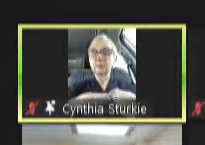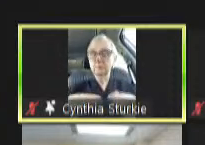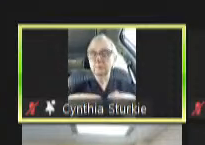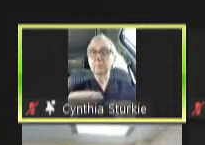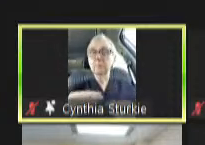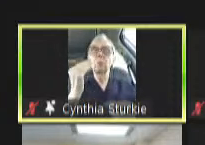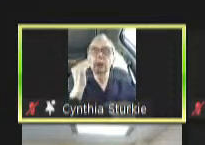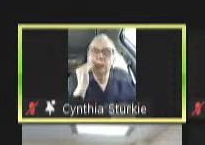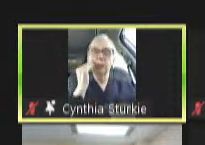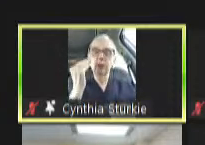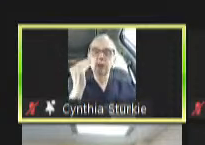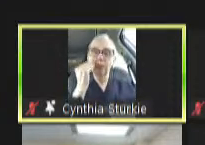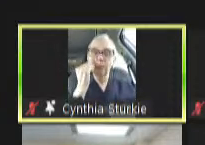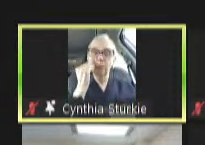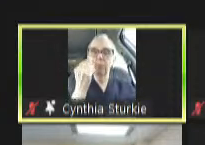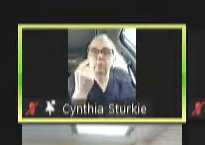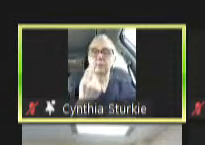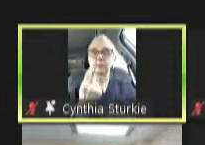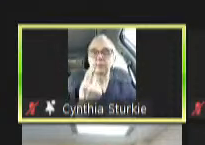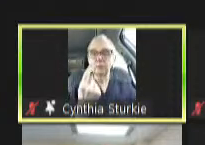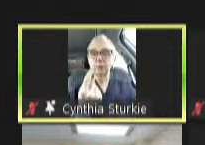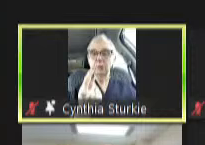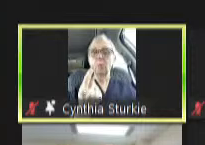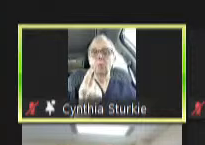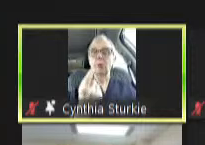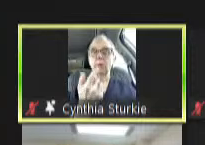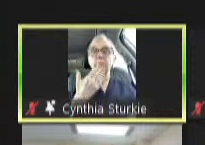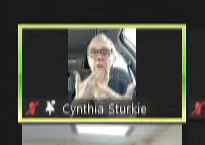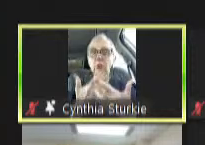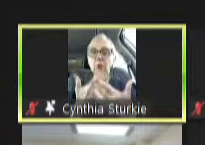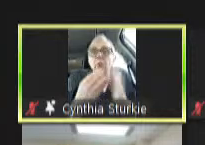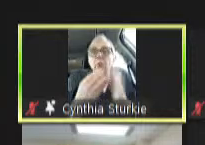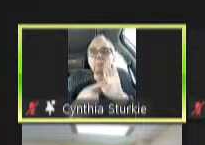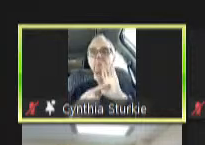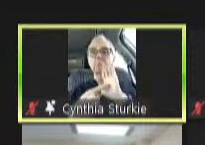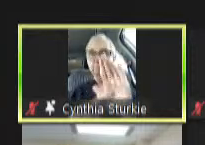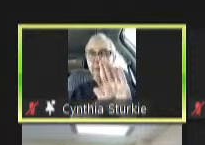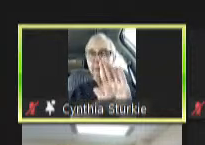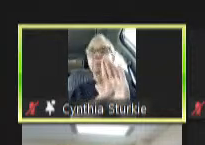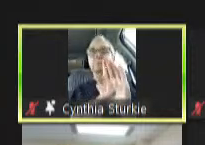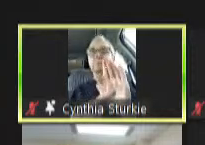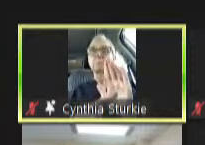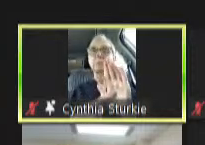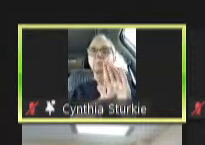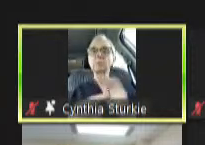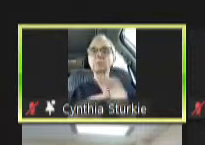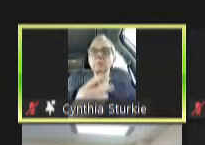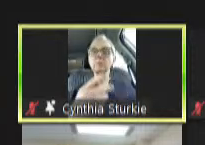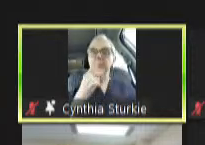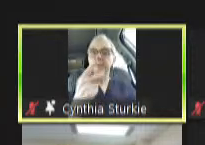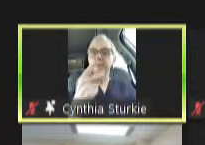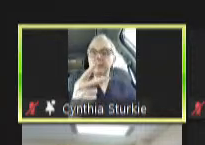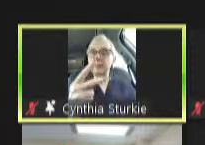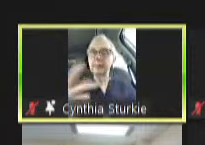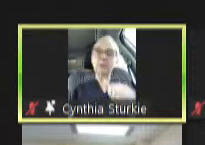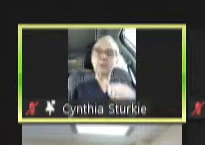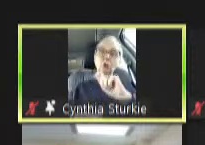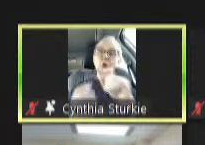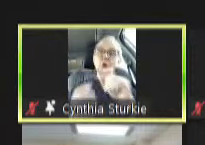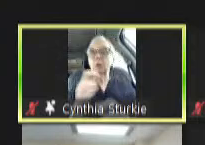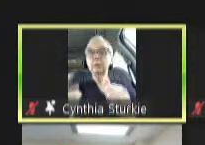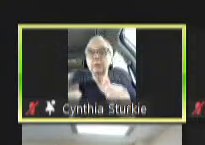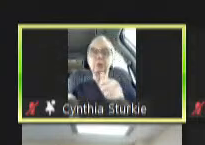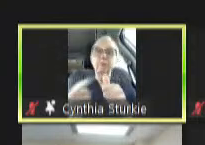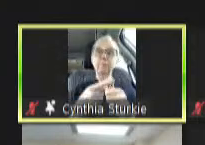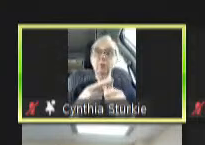know that this is one of the leading indicators that we have. So one of the values or data sources that we see change first when we see